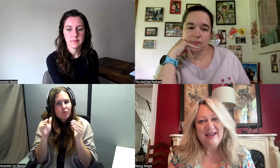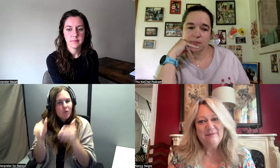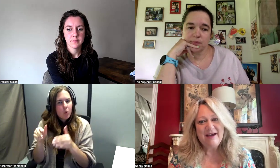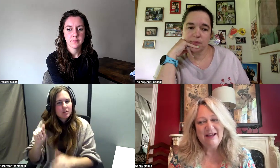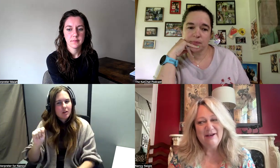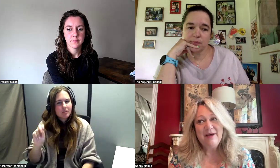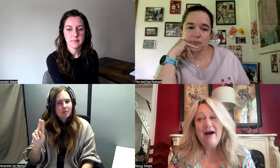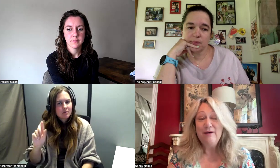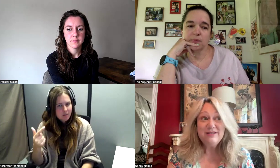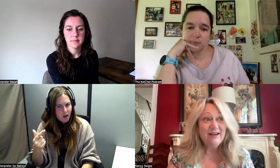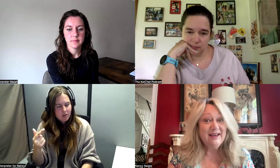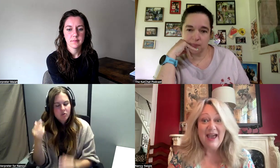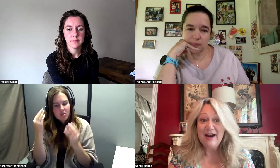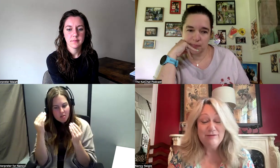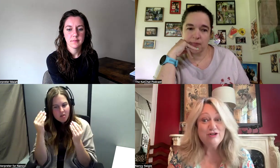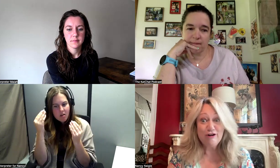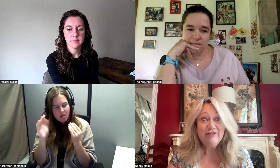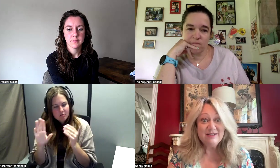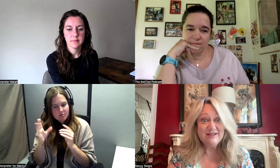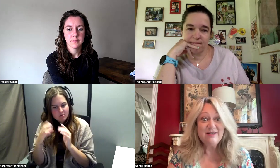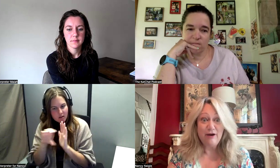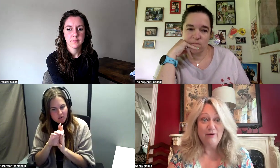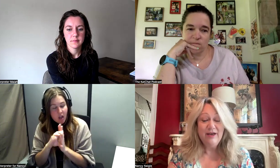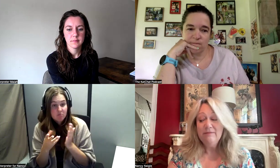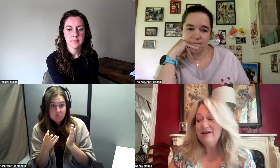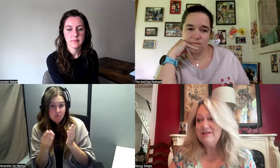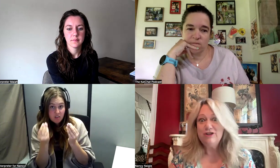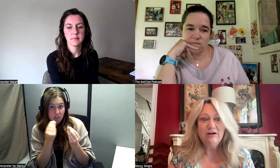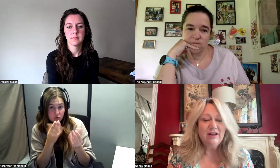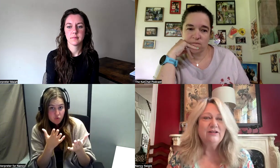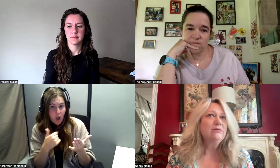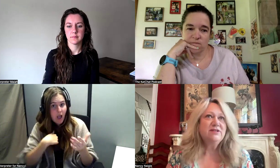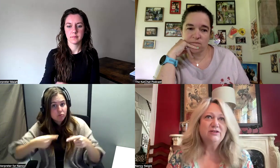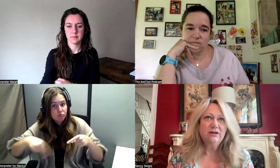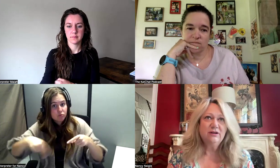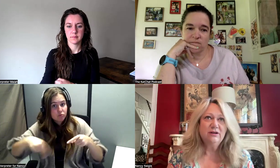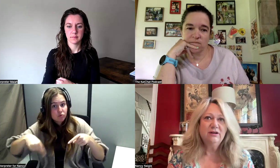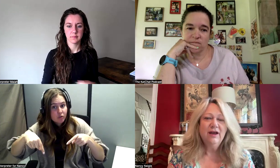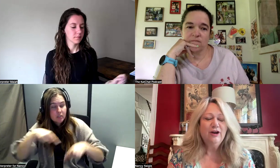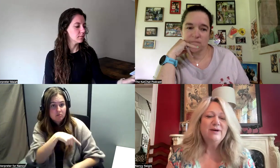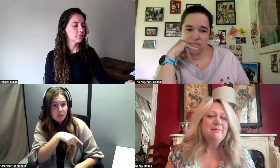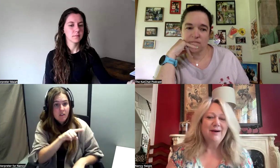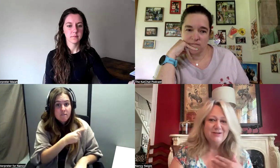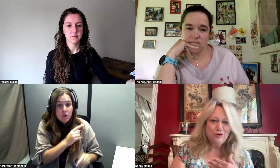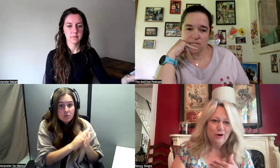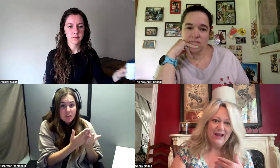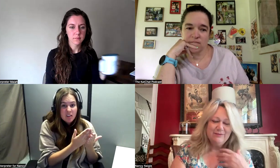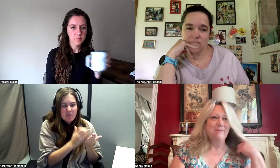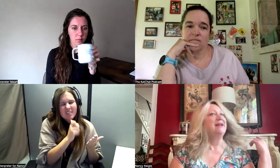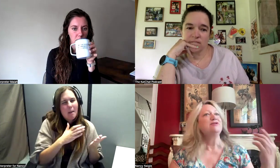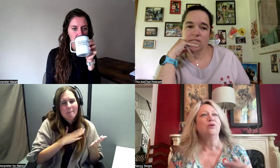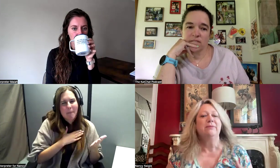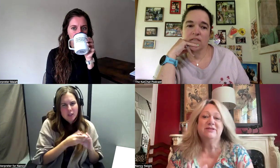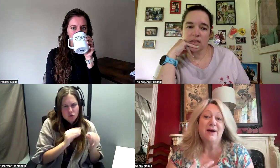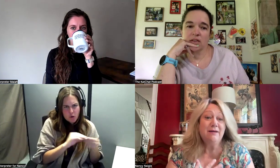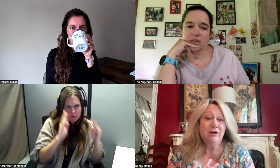time thinking about him. I'll tell you, Kat, I was nervous though, because The Shell Collector was such a it wasn't my story. It was a made